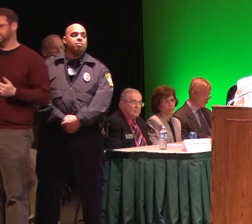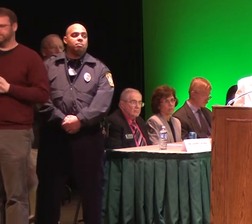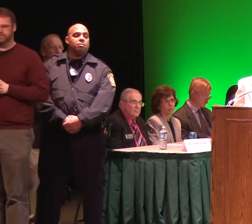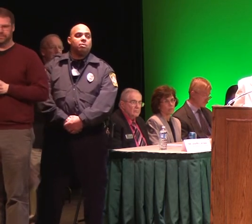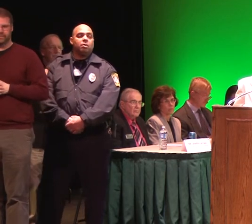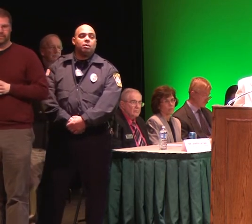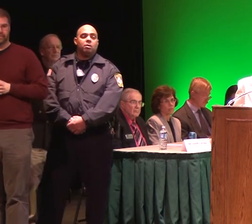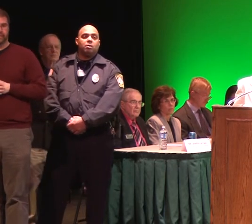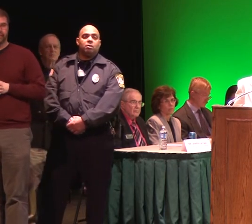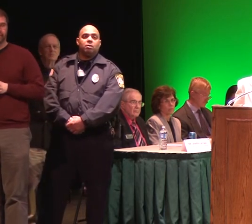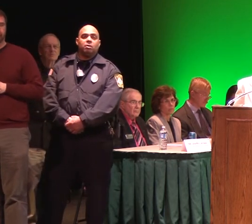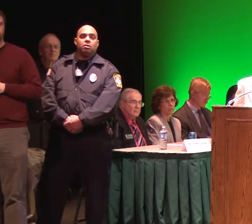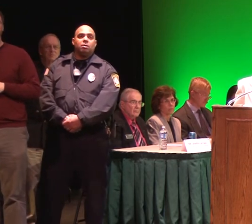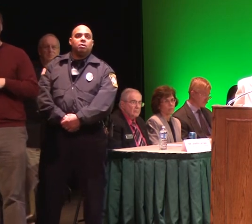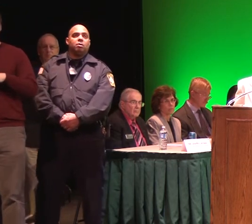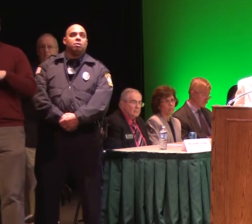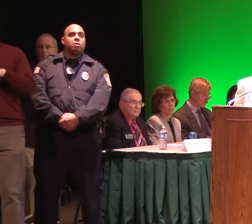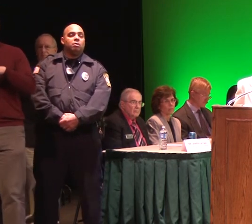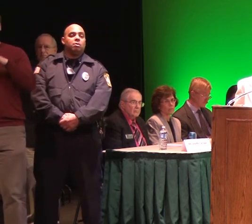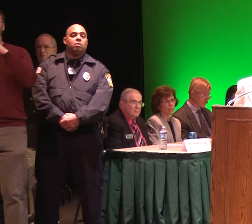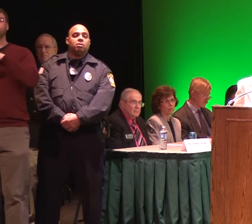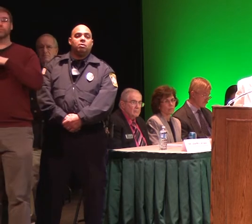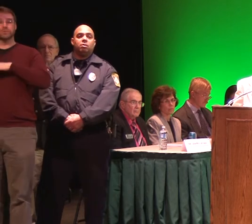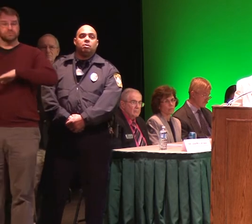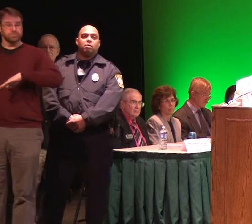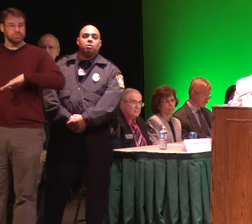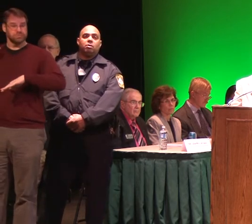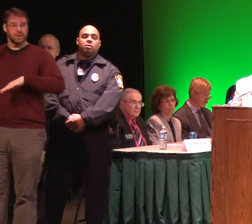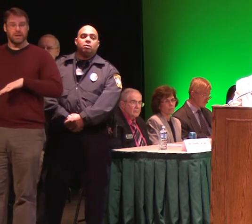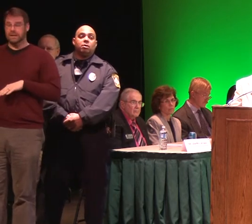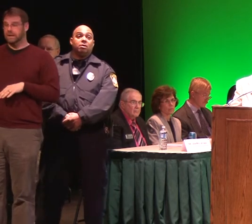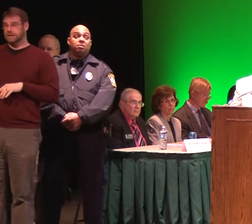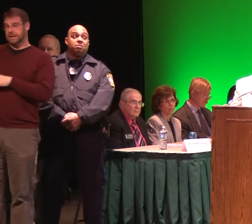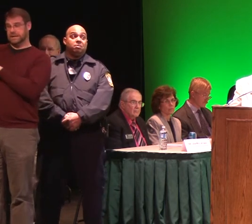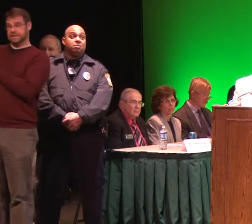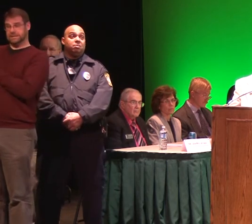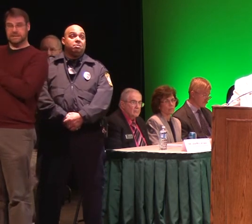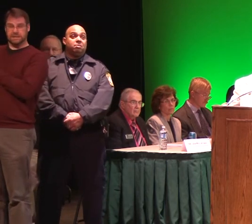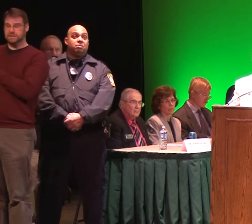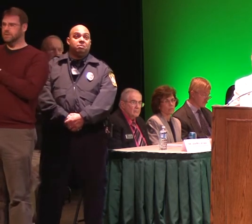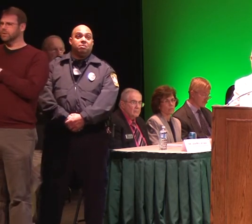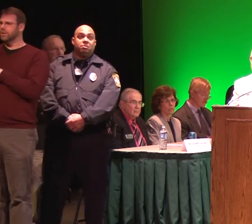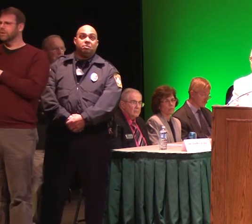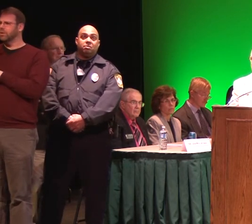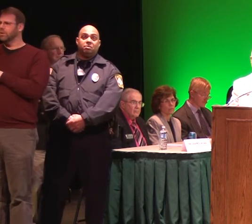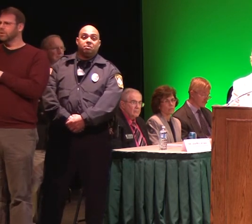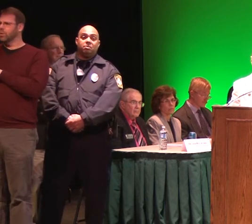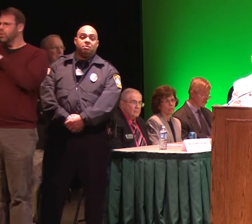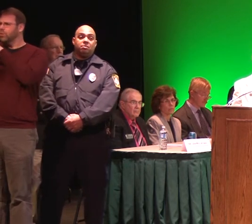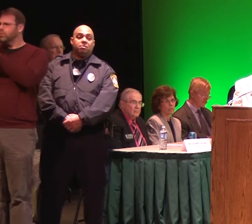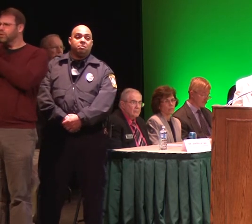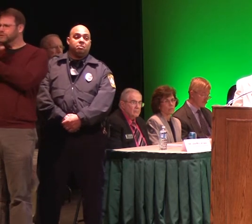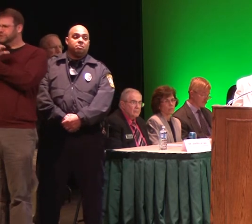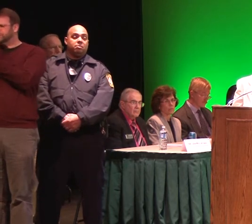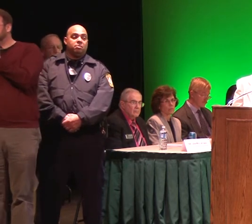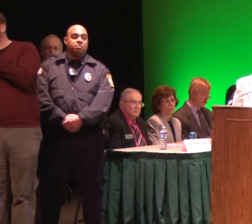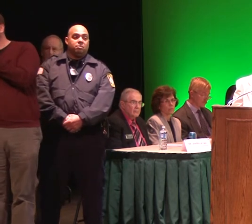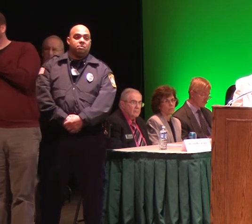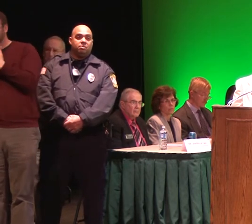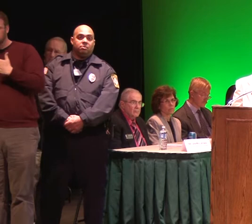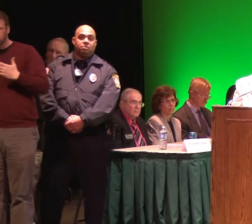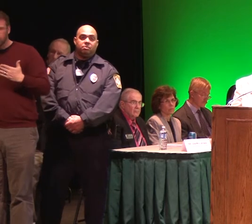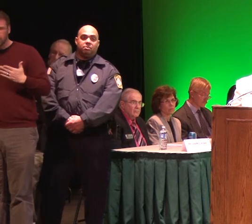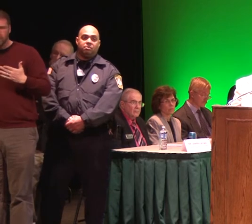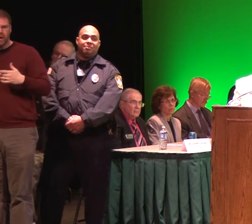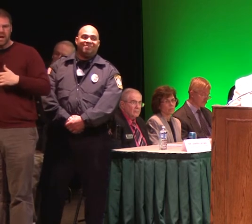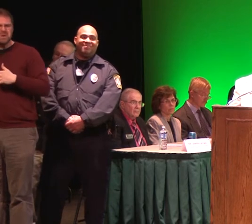And incidentally, for those of you who remember the 1986 World Series and who have demonized the name of